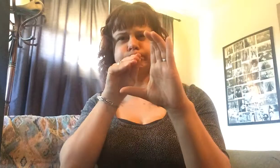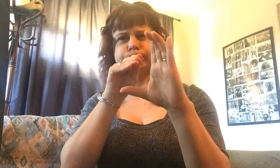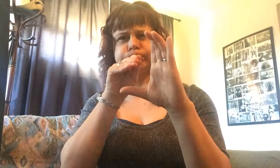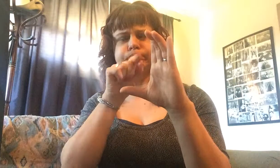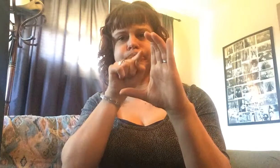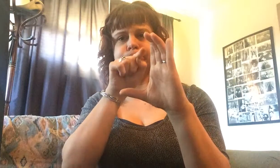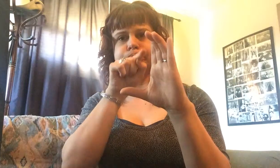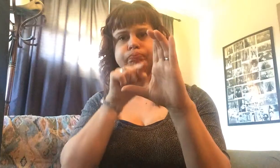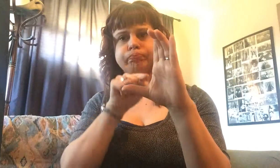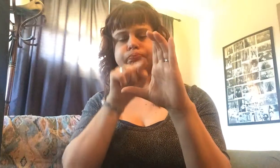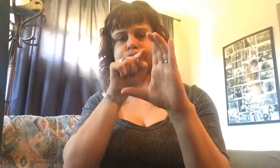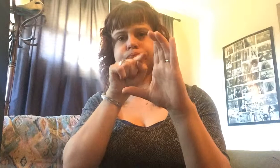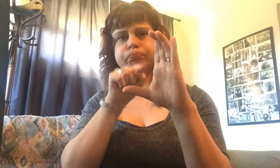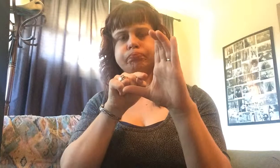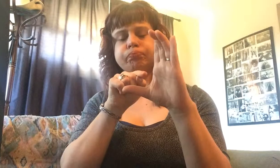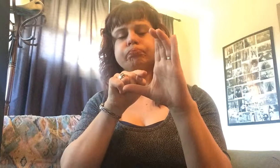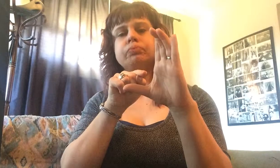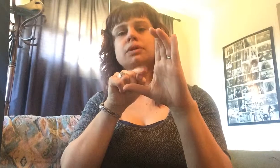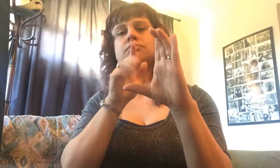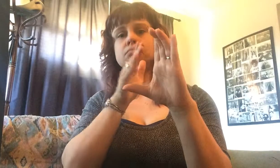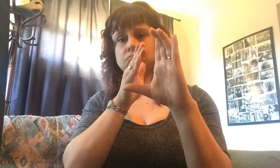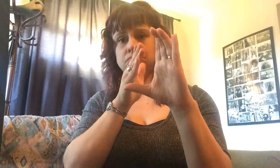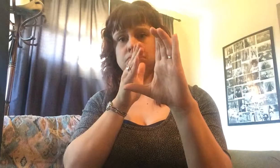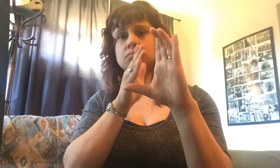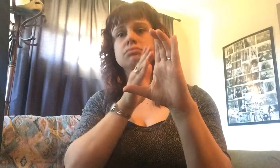right oracle. So, this one,